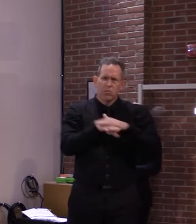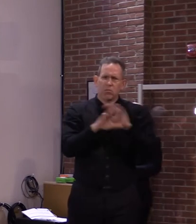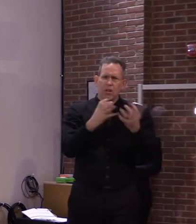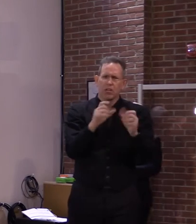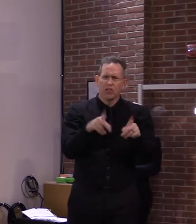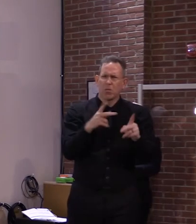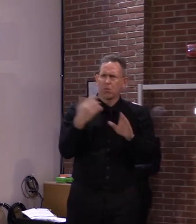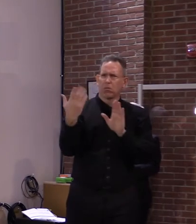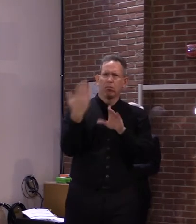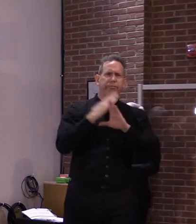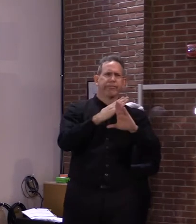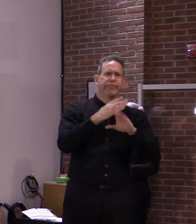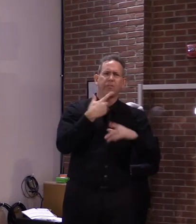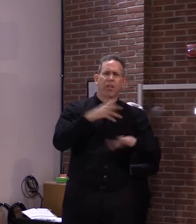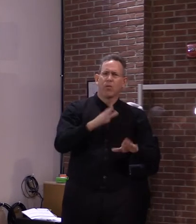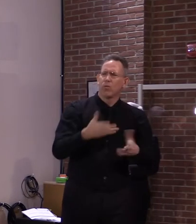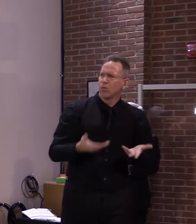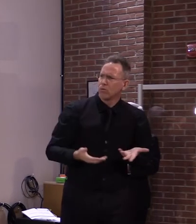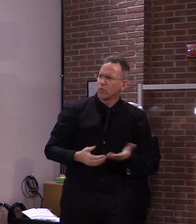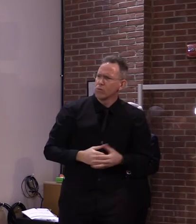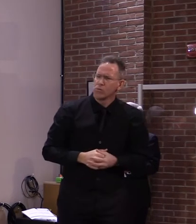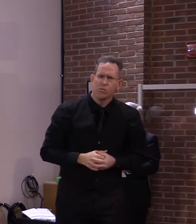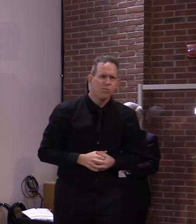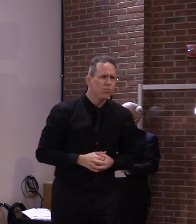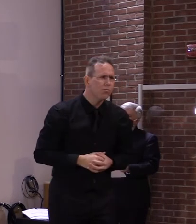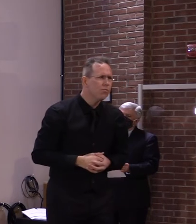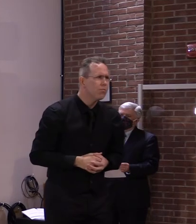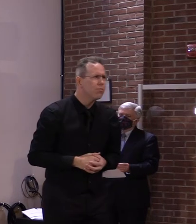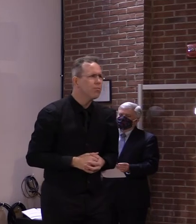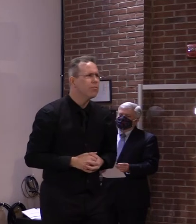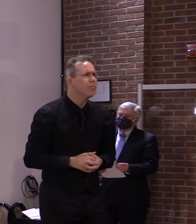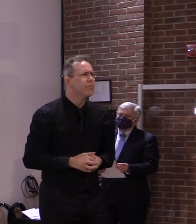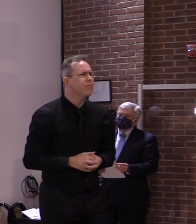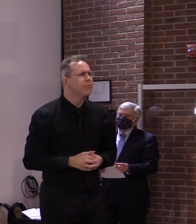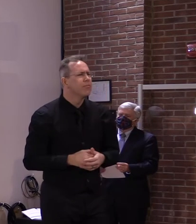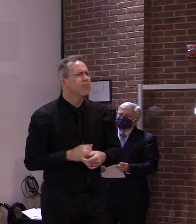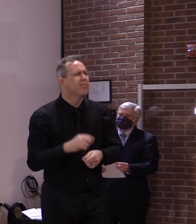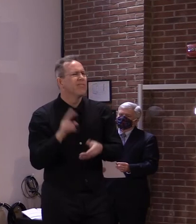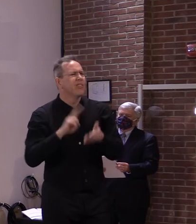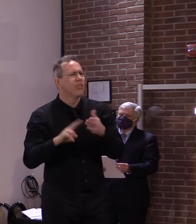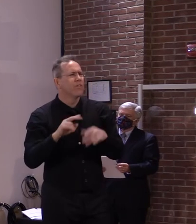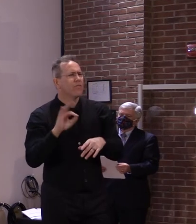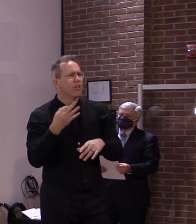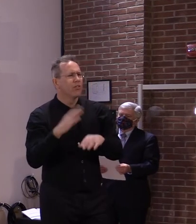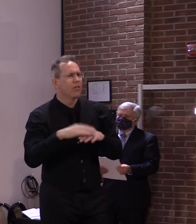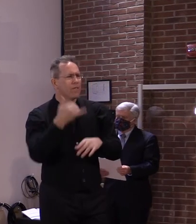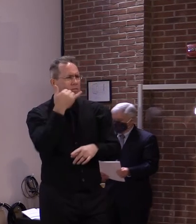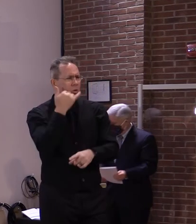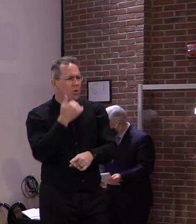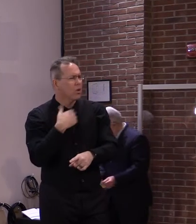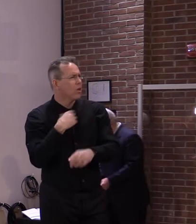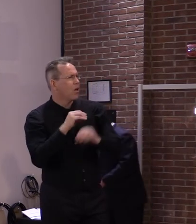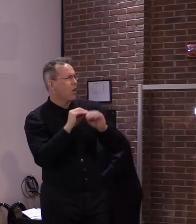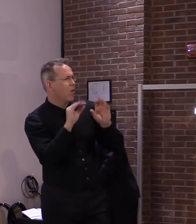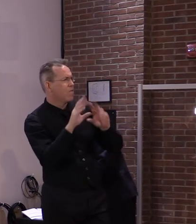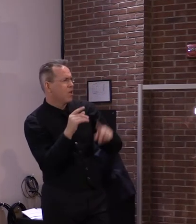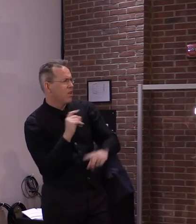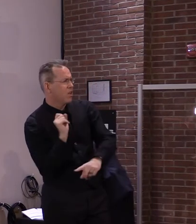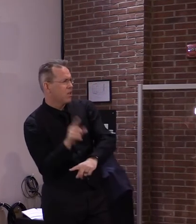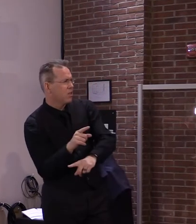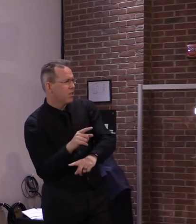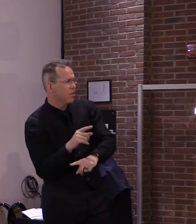so mike your question was what is what what what further action is the state taking regarding the